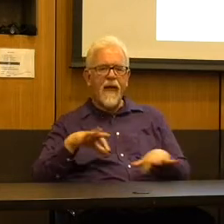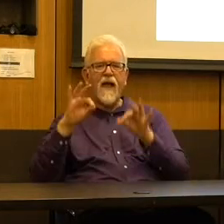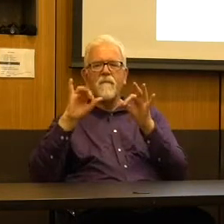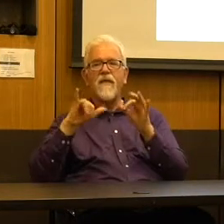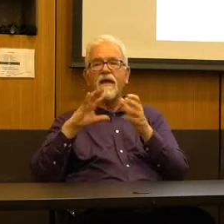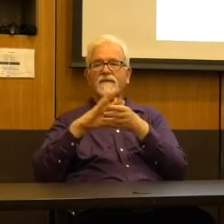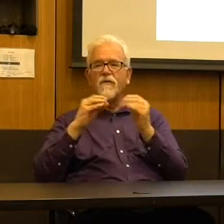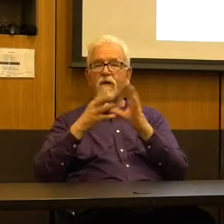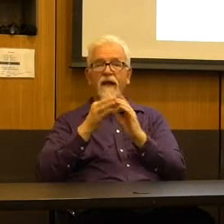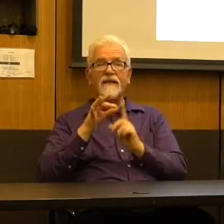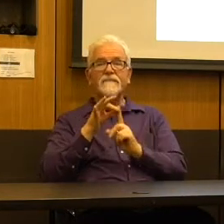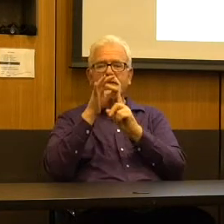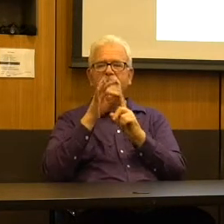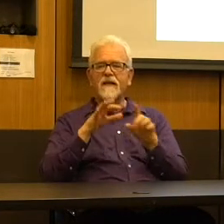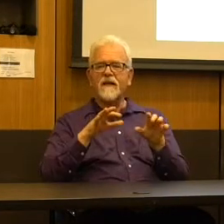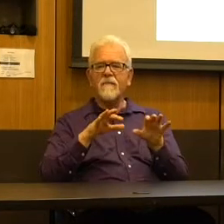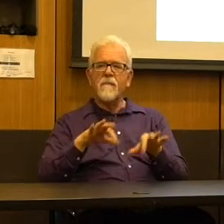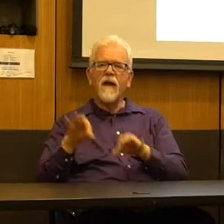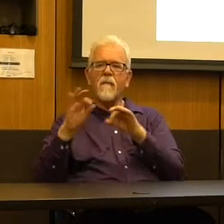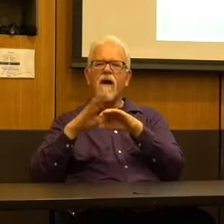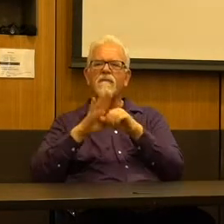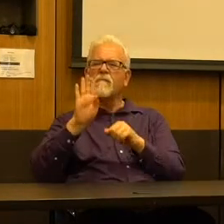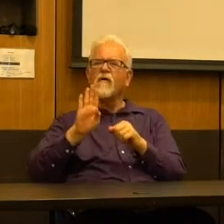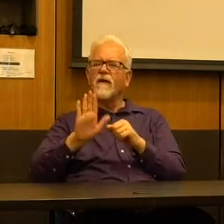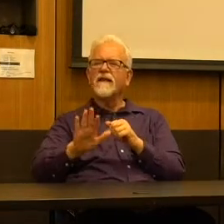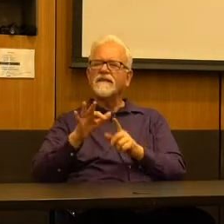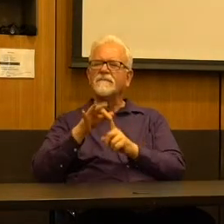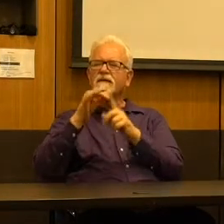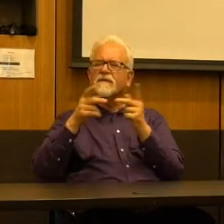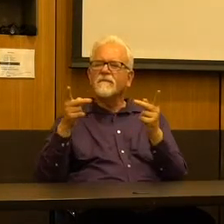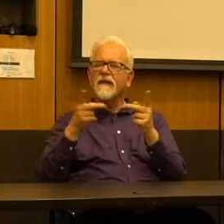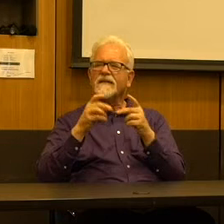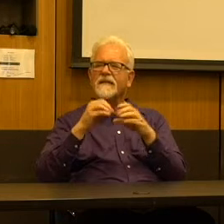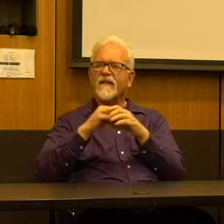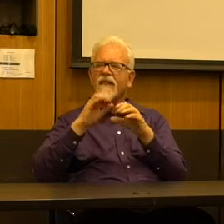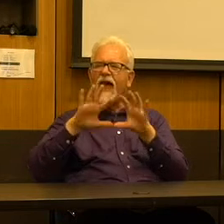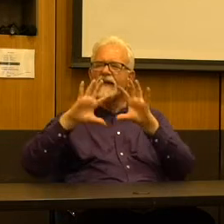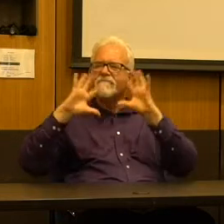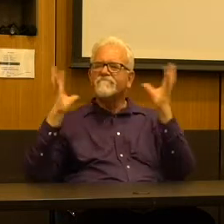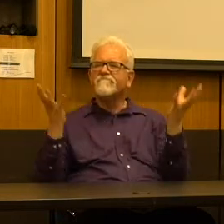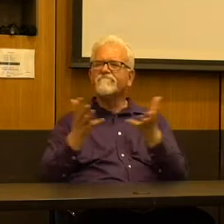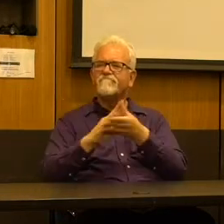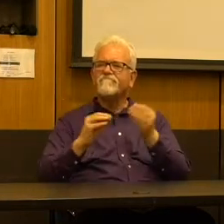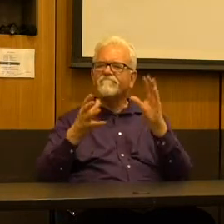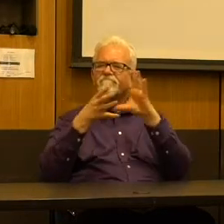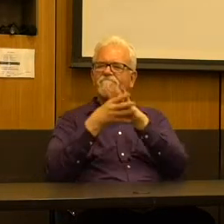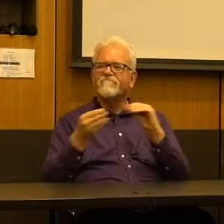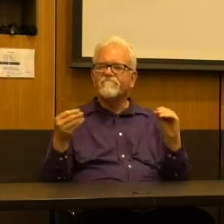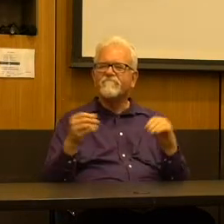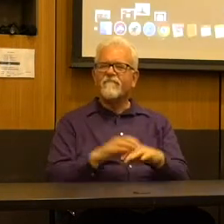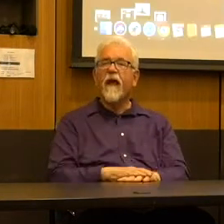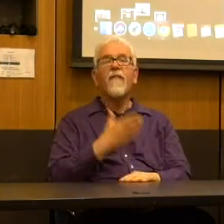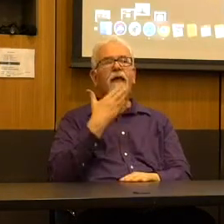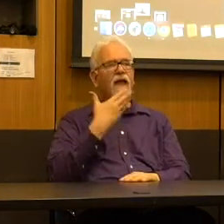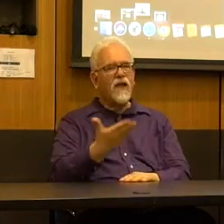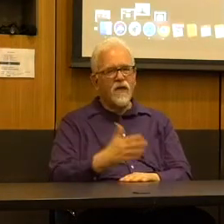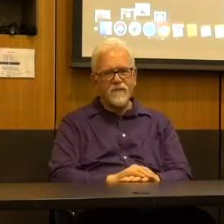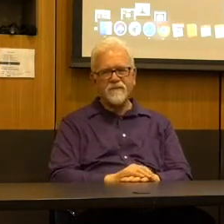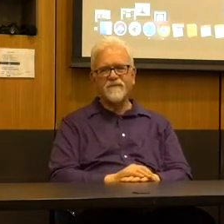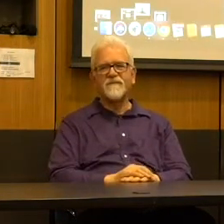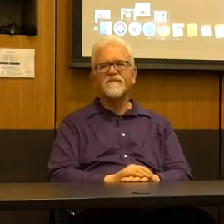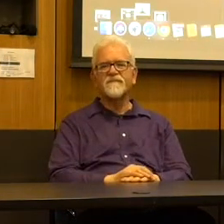and especially pick up on Berkeley's special place within that constellation of issues. So thank you.